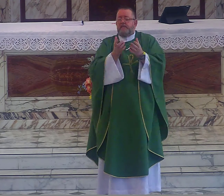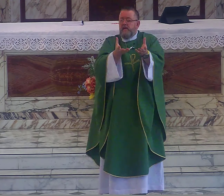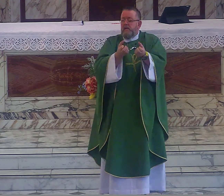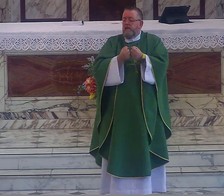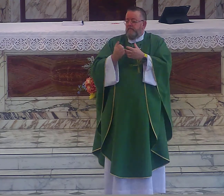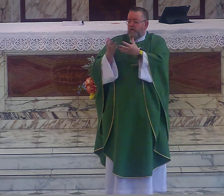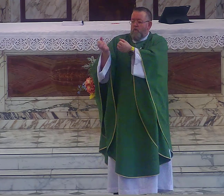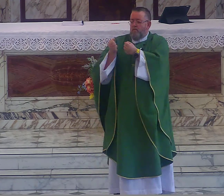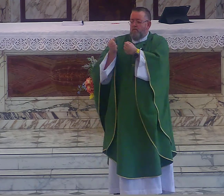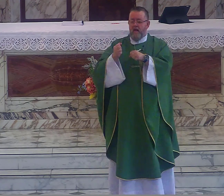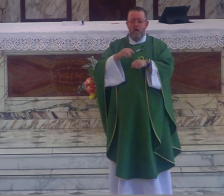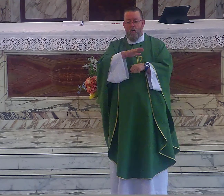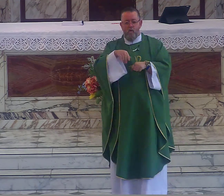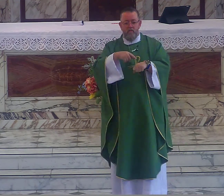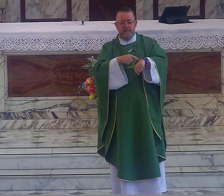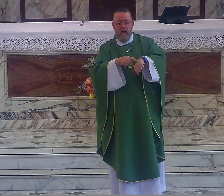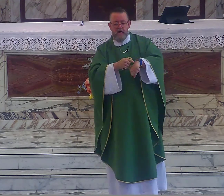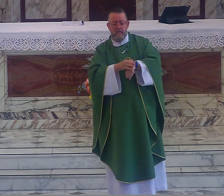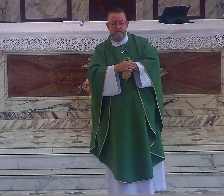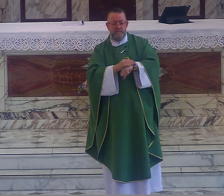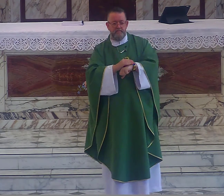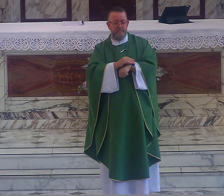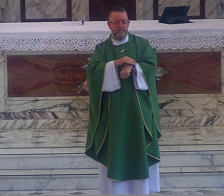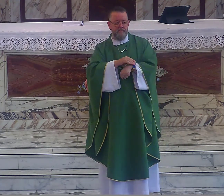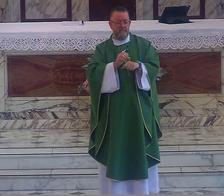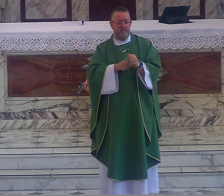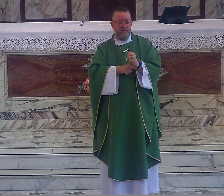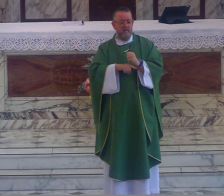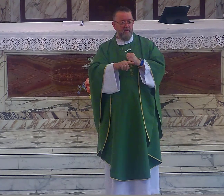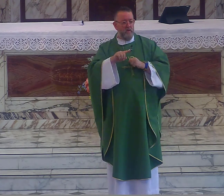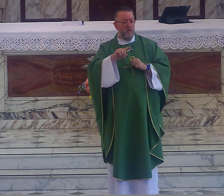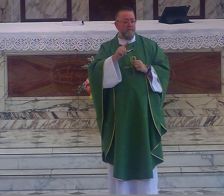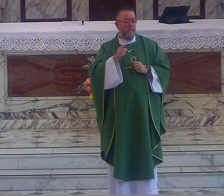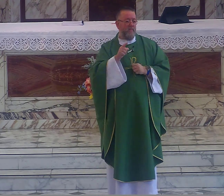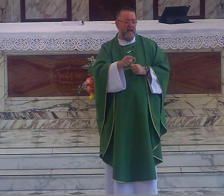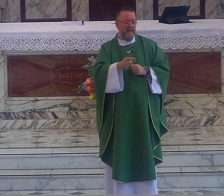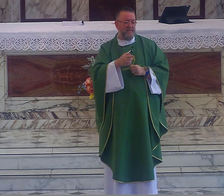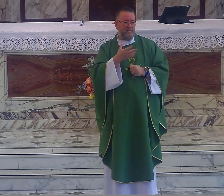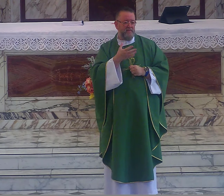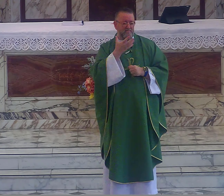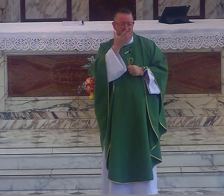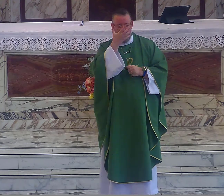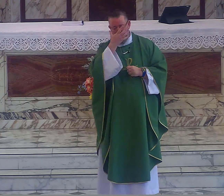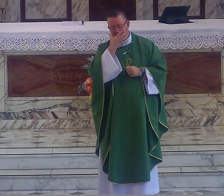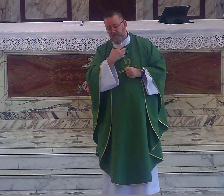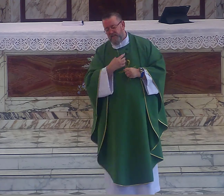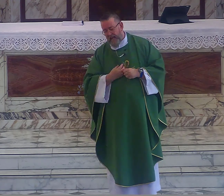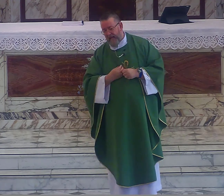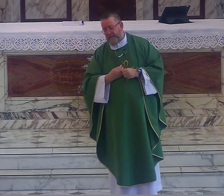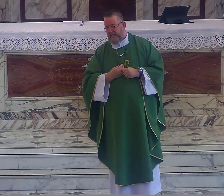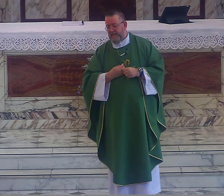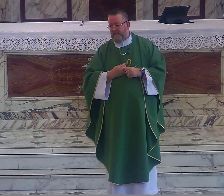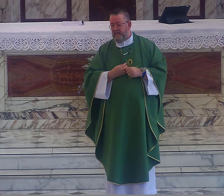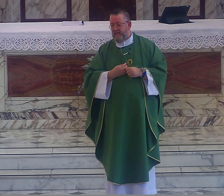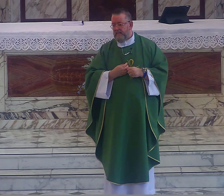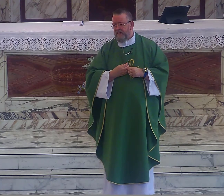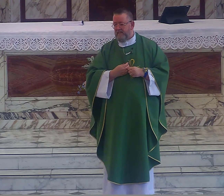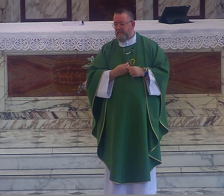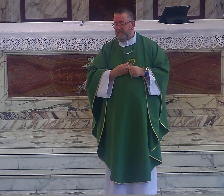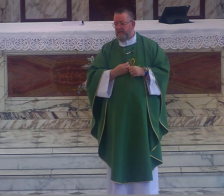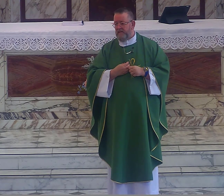to receive all the time. But that's a bit sad.